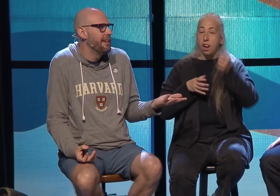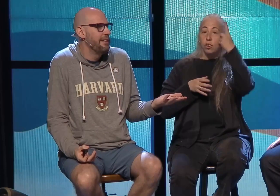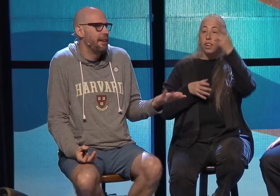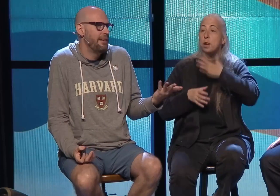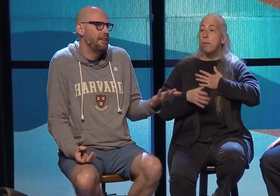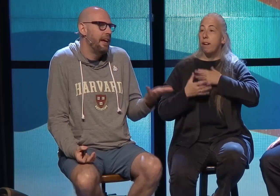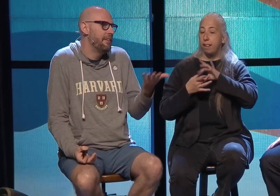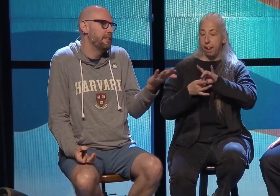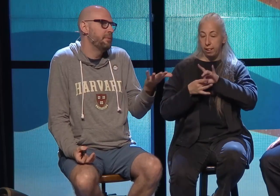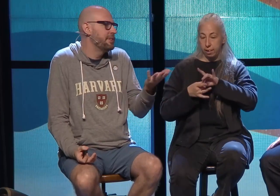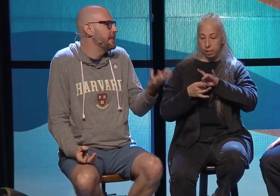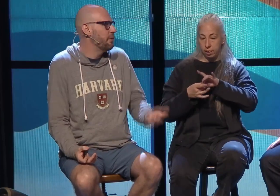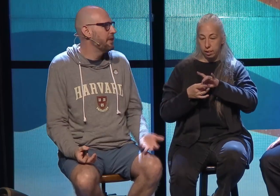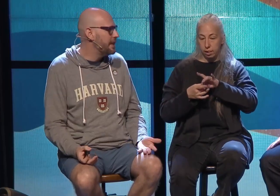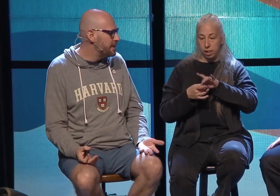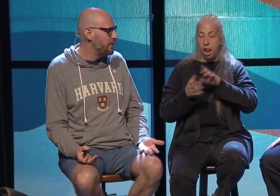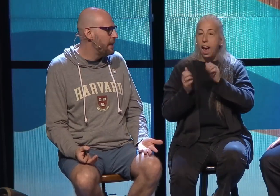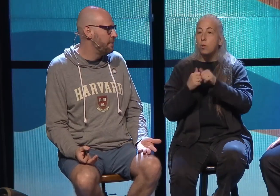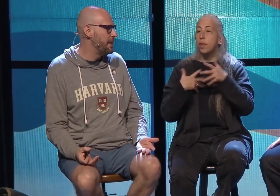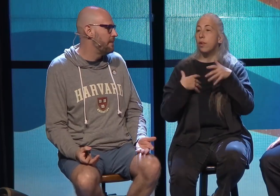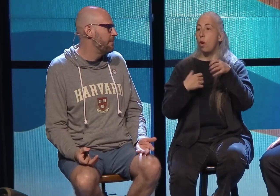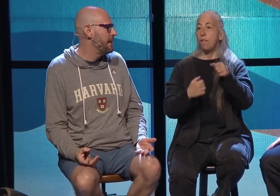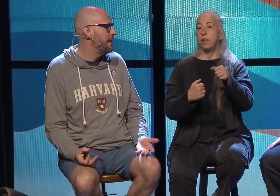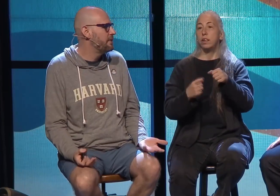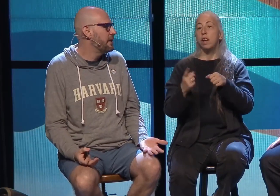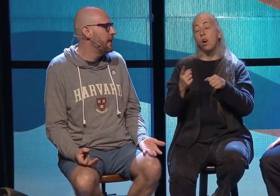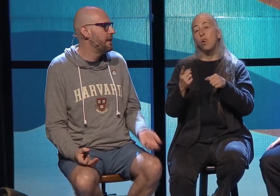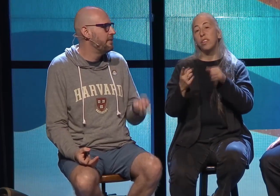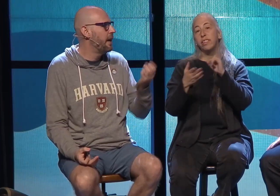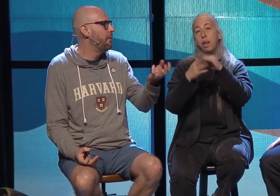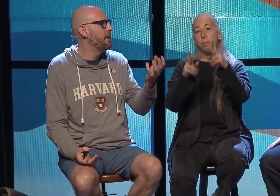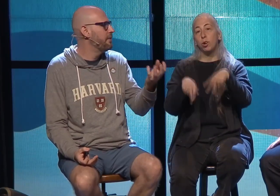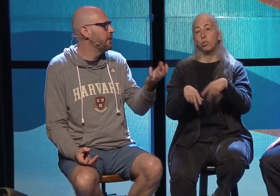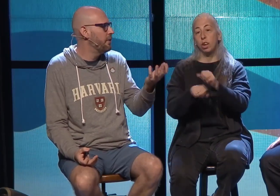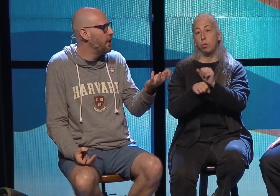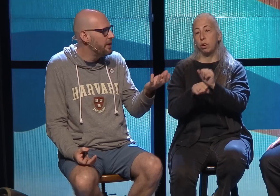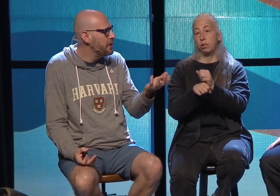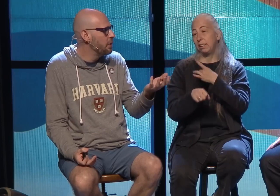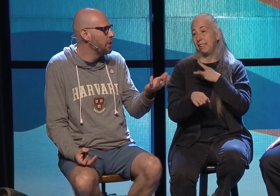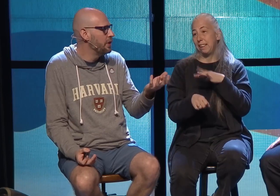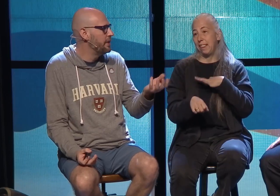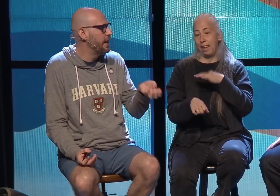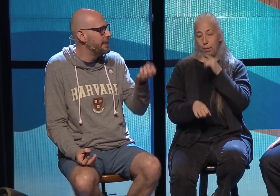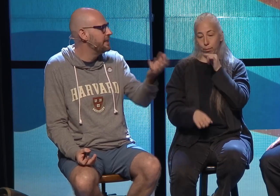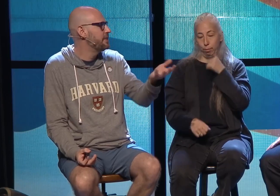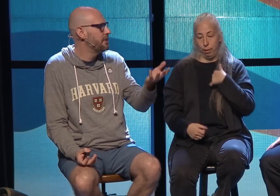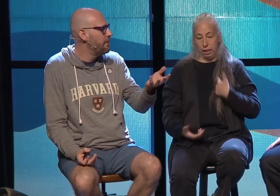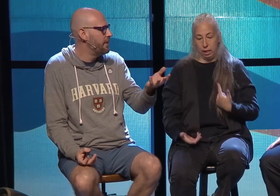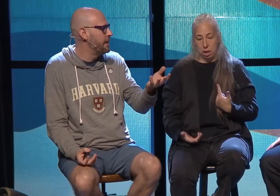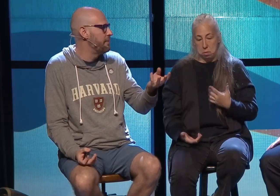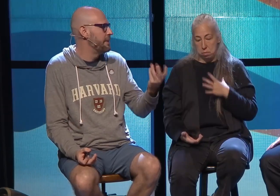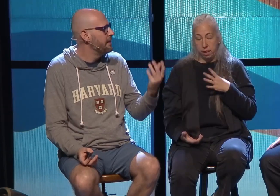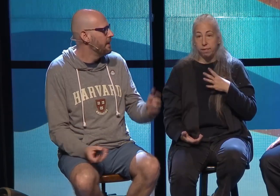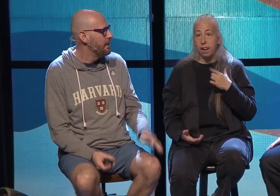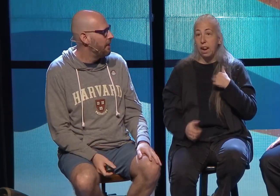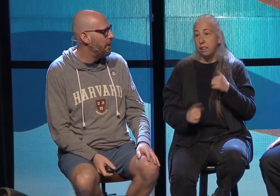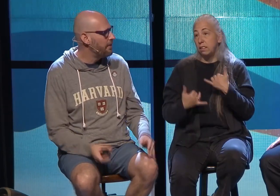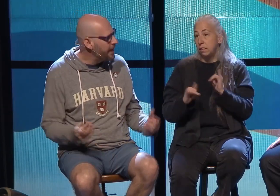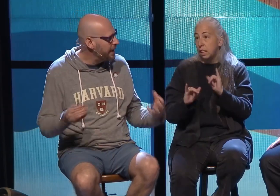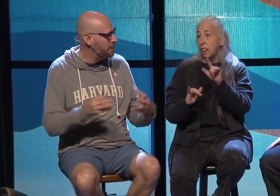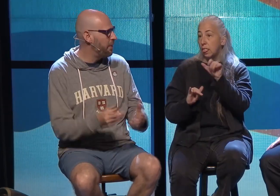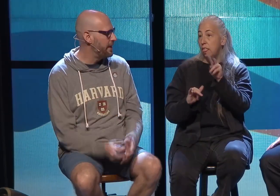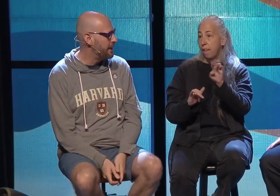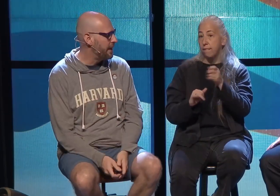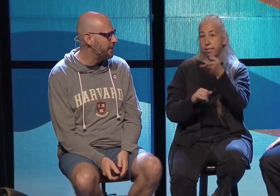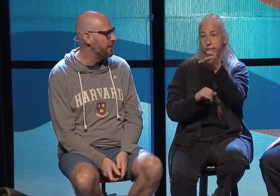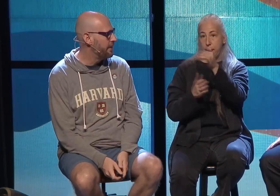just, this person at work doesn't like me. And that's okay. They've got whatever going on in their world, and I can still love them. And all